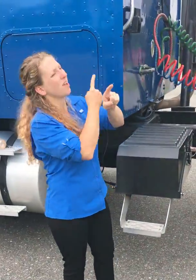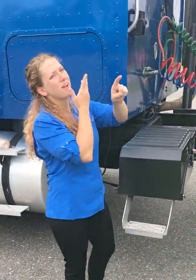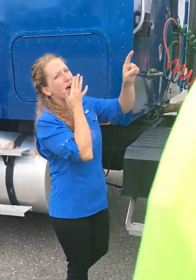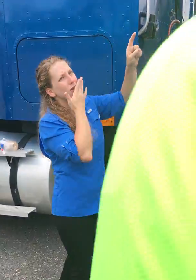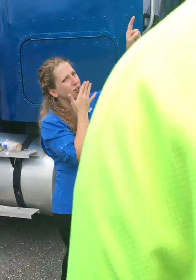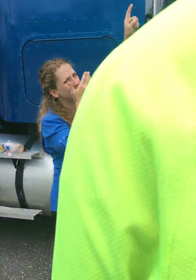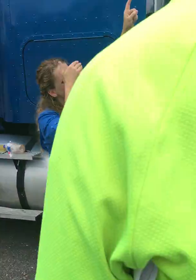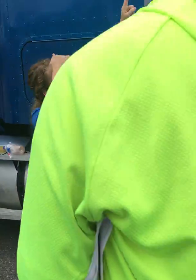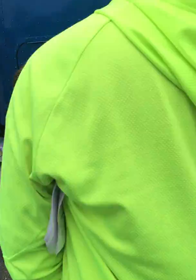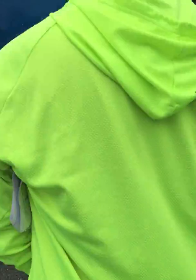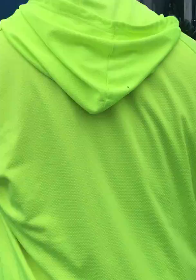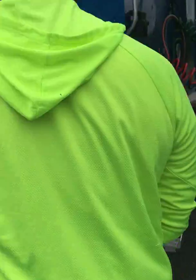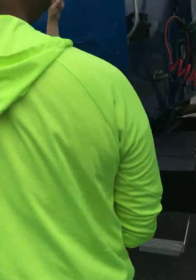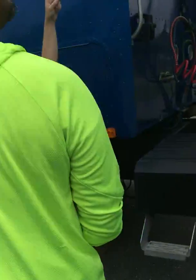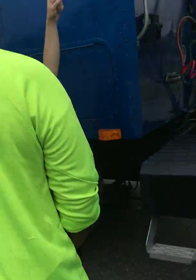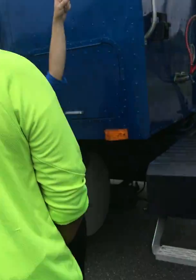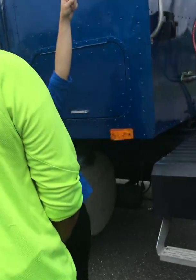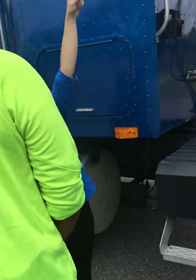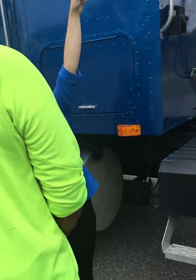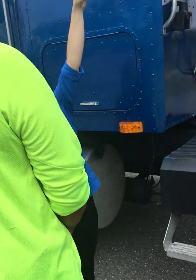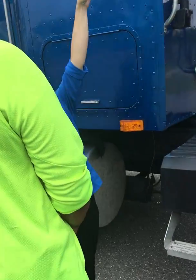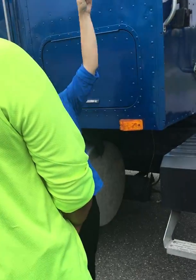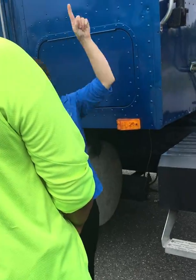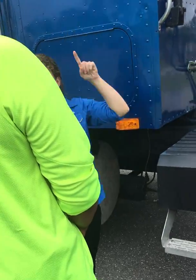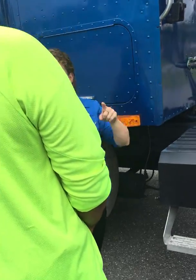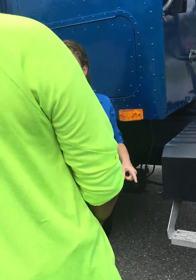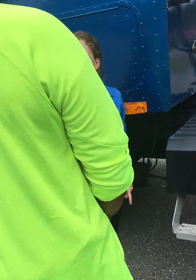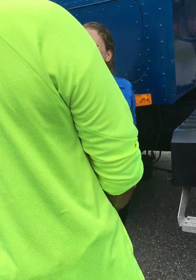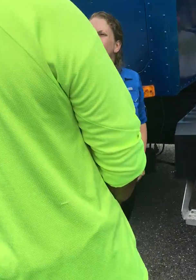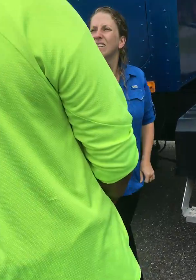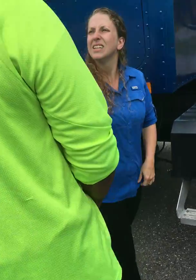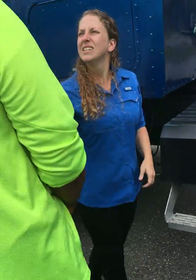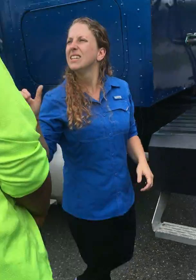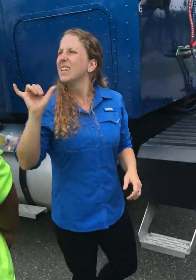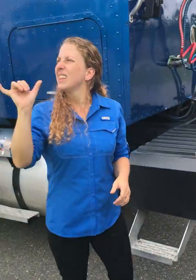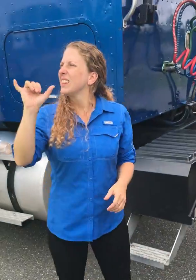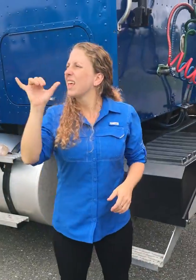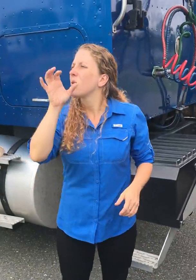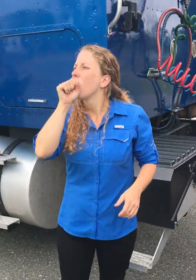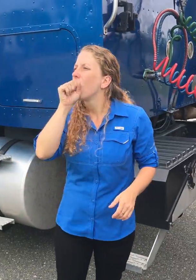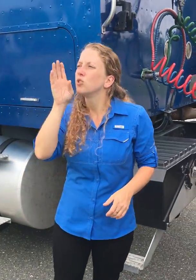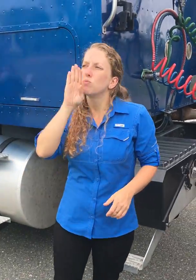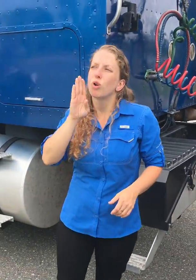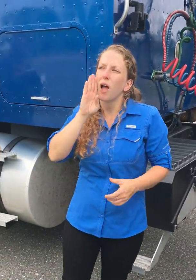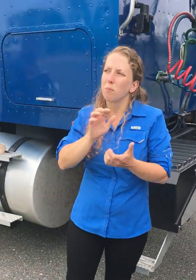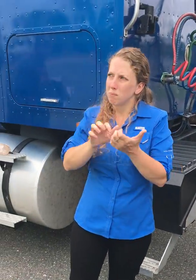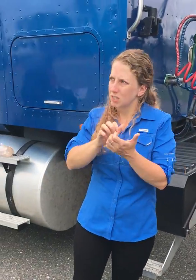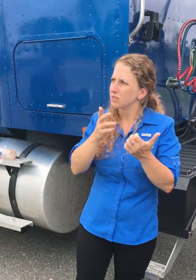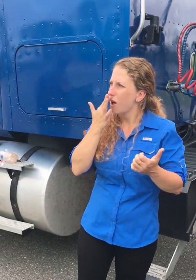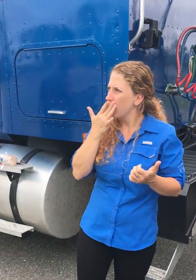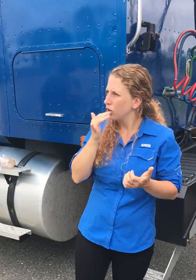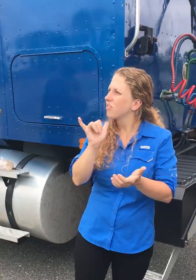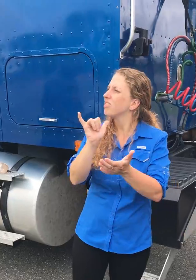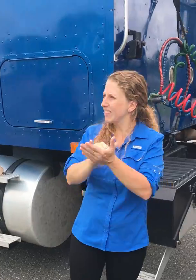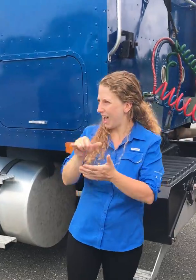and up at the top. So what I'm talking about is this big piece of aluminum or steel, whatever it's made out